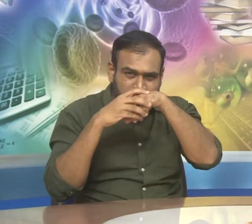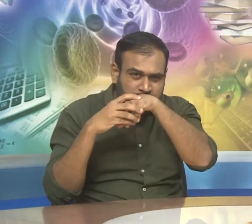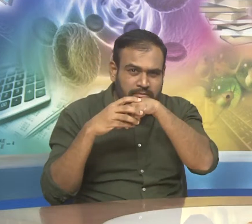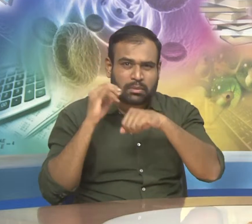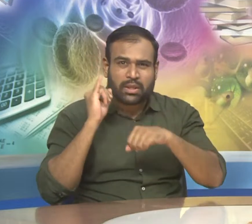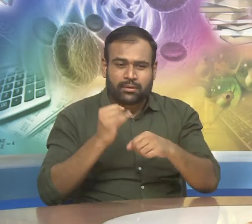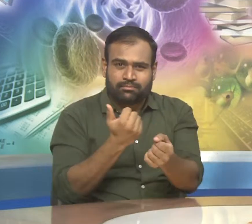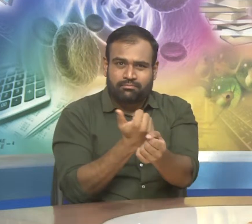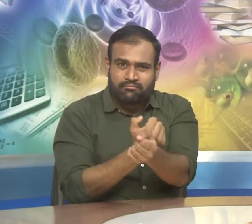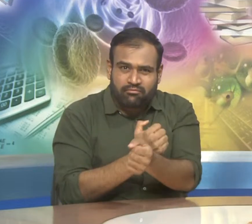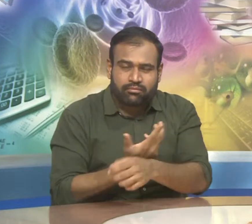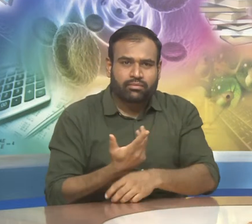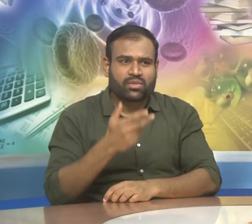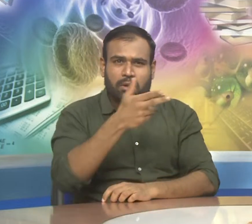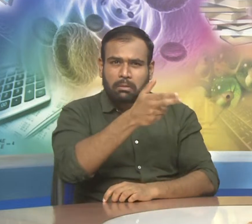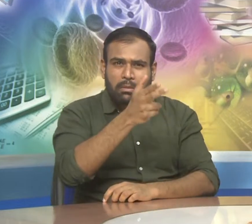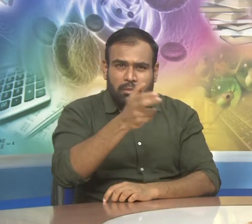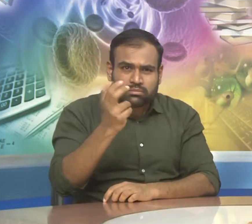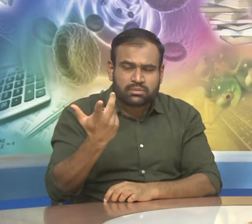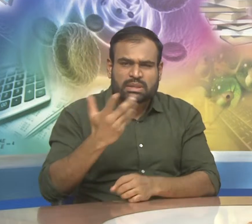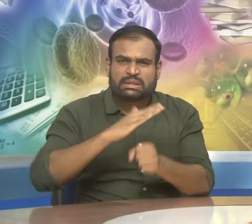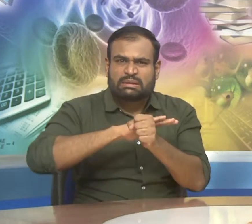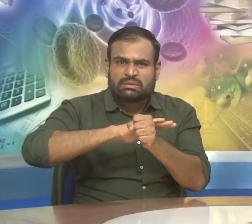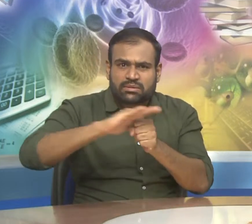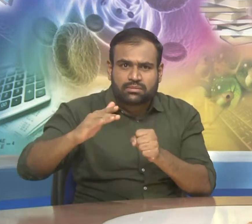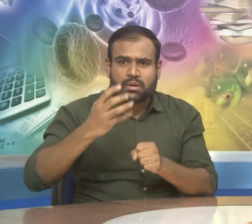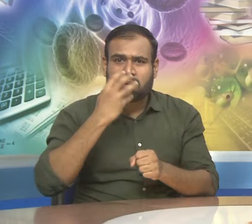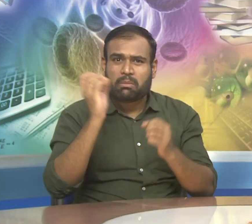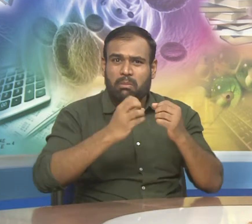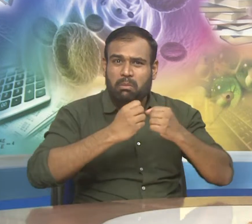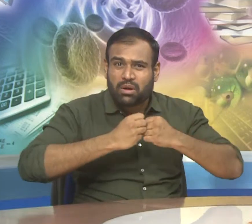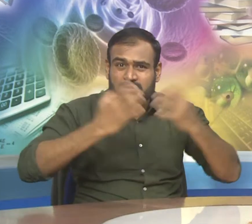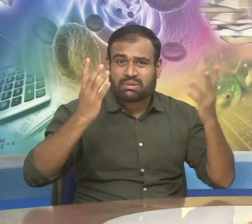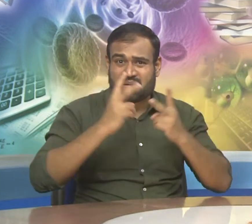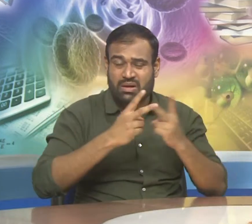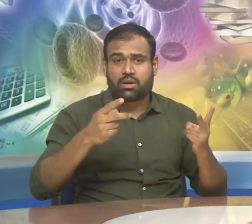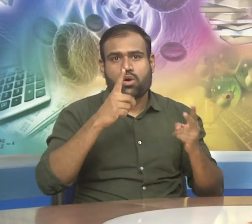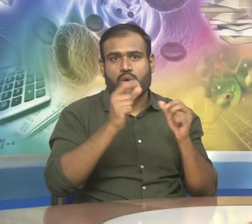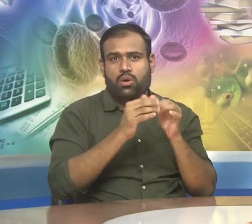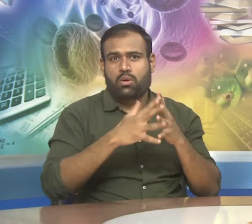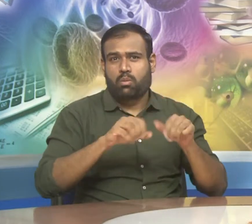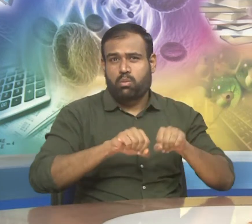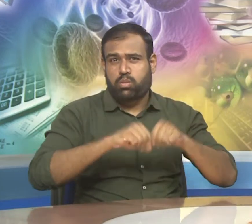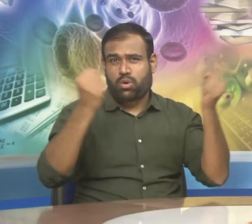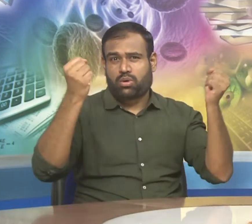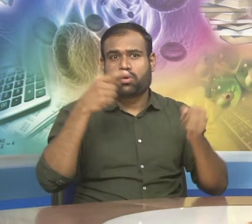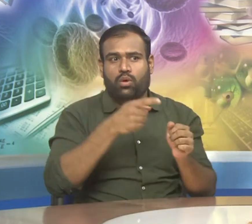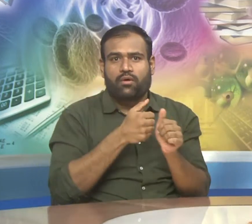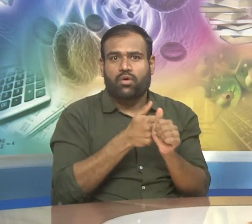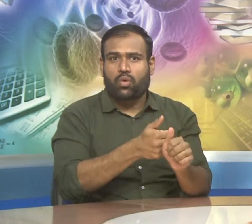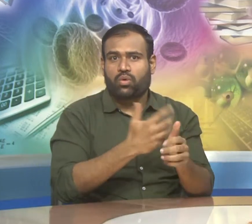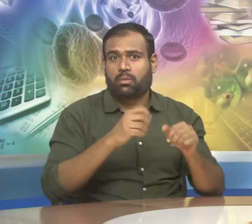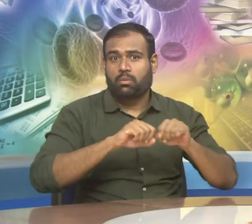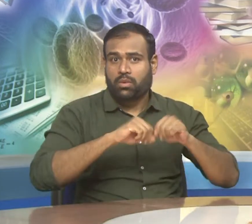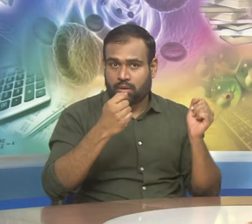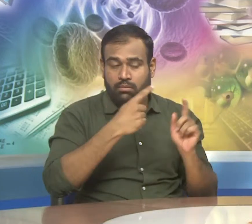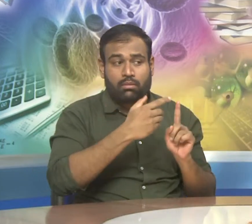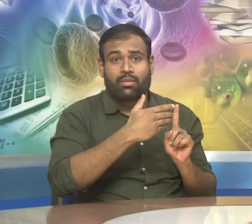trials occur when an individual or party has broken a law of society and